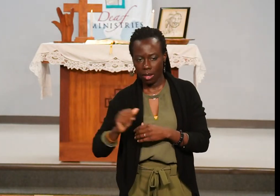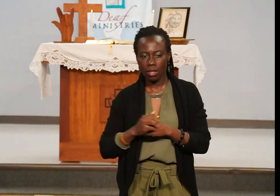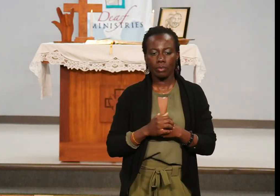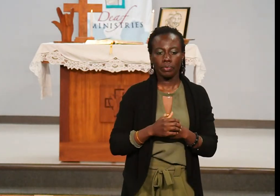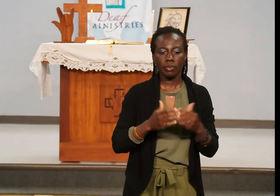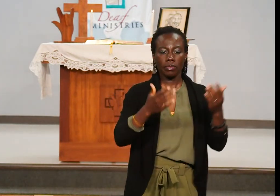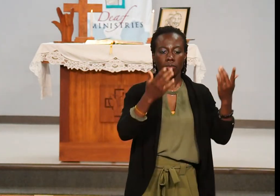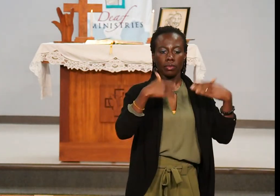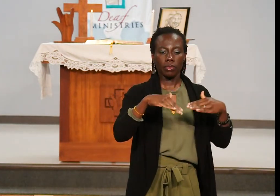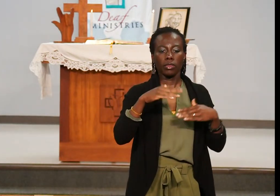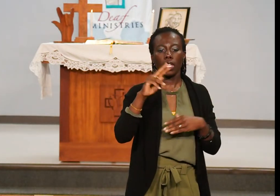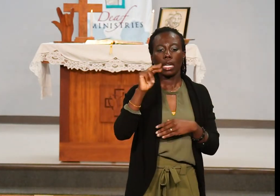Nasinde